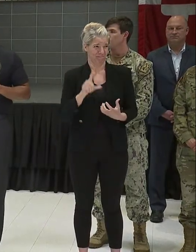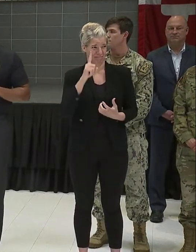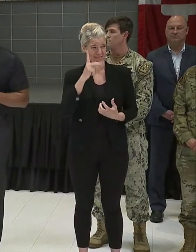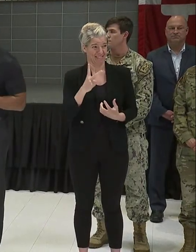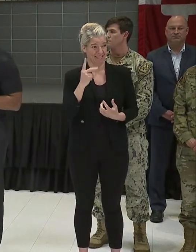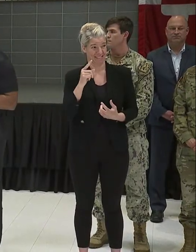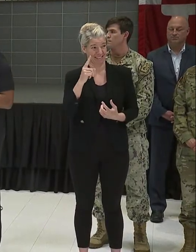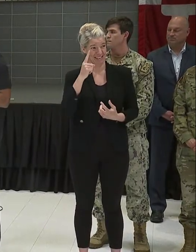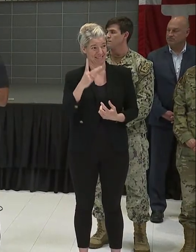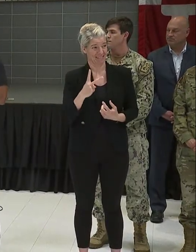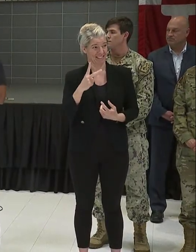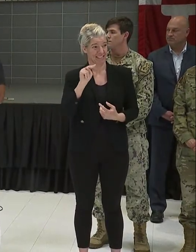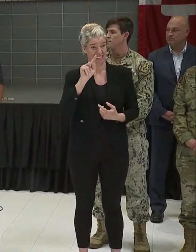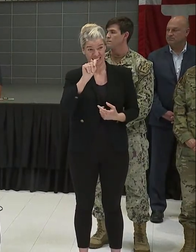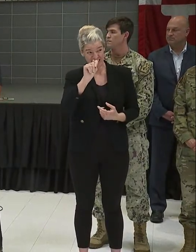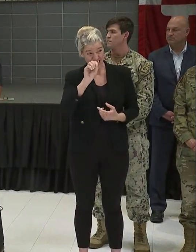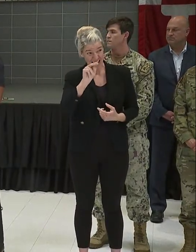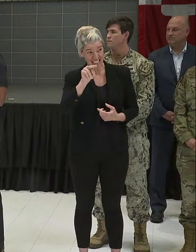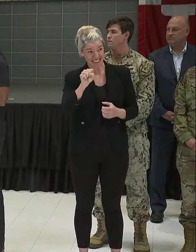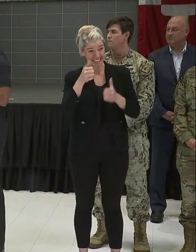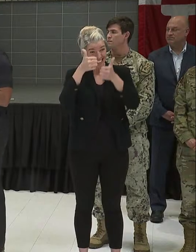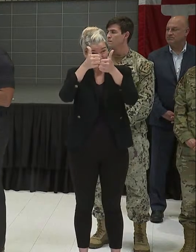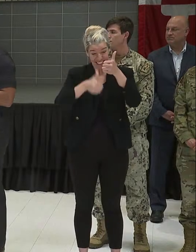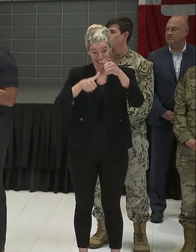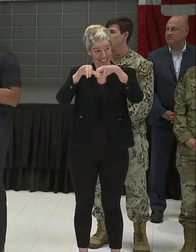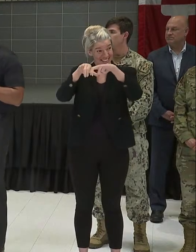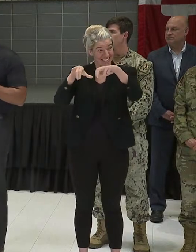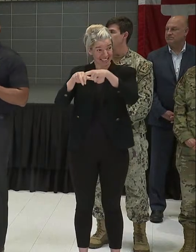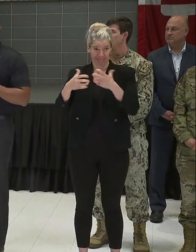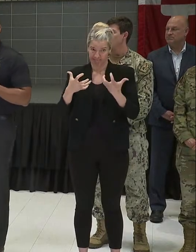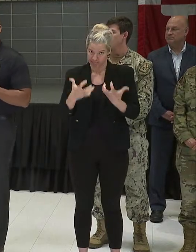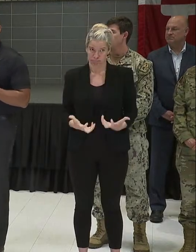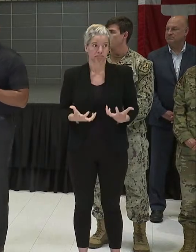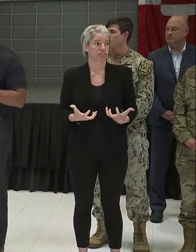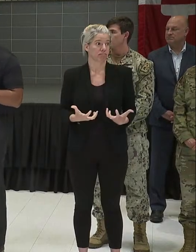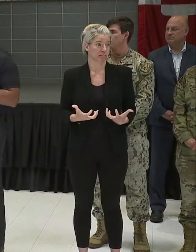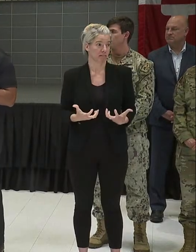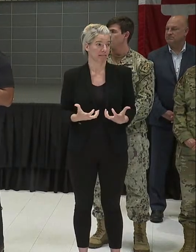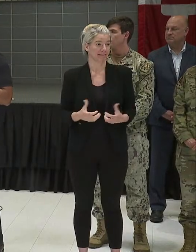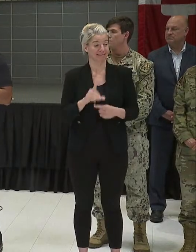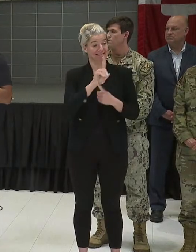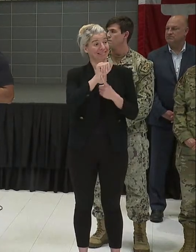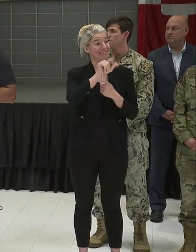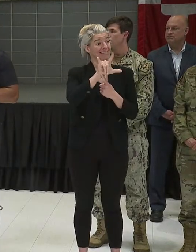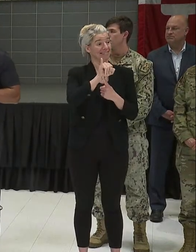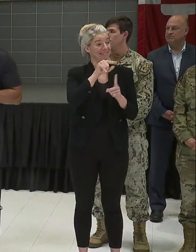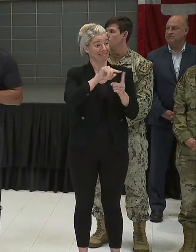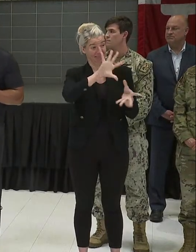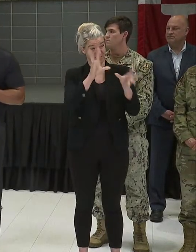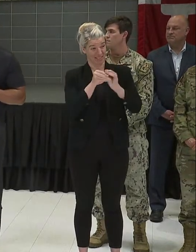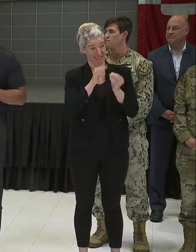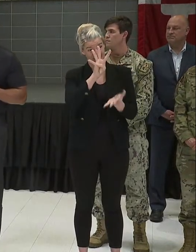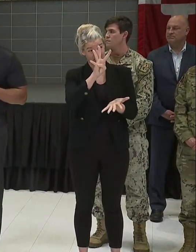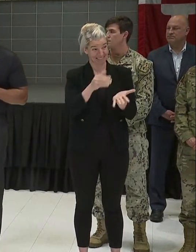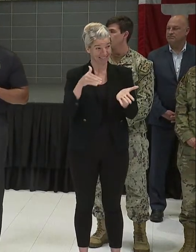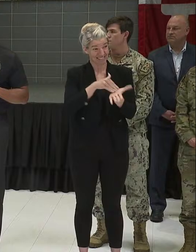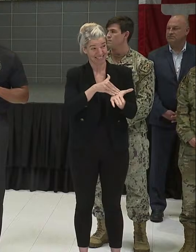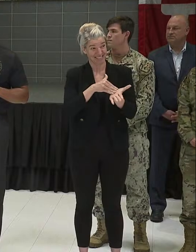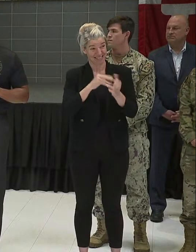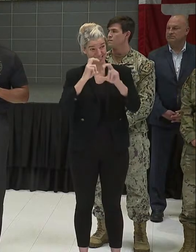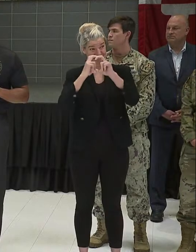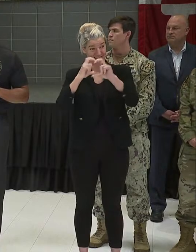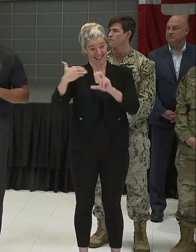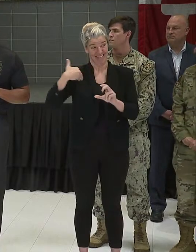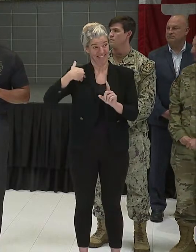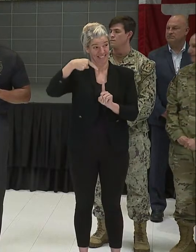1.5 to 2.5 tons, every single one of these containers that you see. On the dolly, there are 4,000 of them. That is